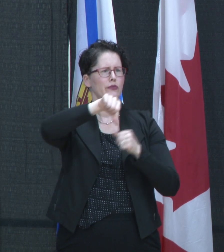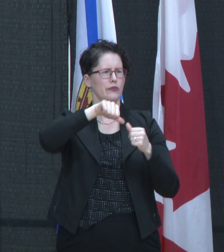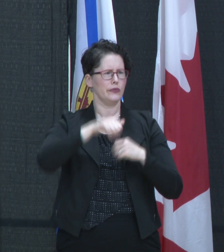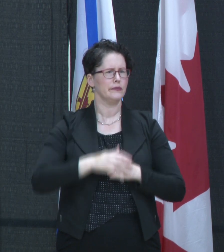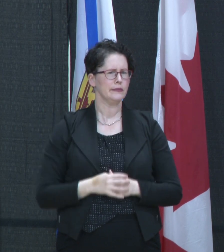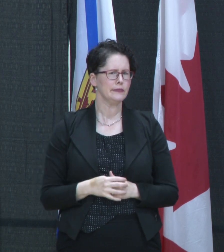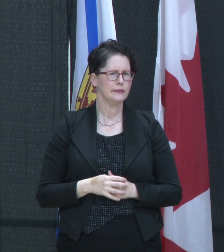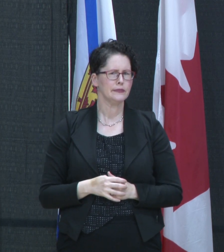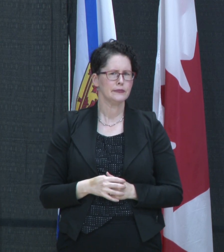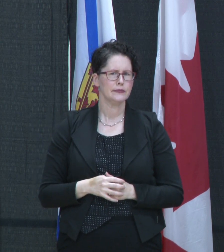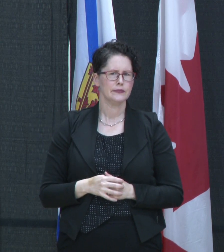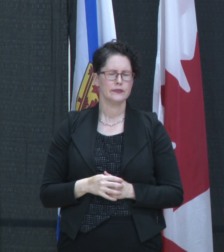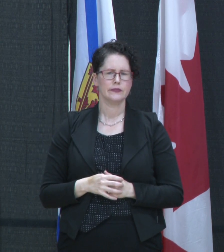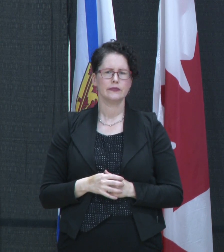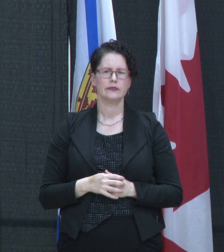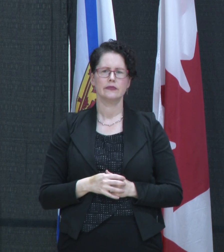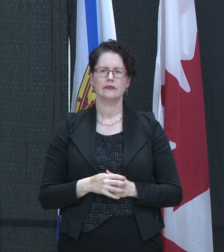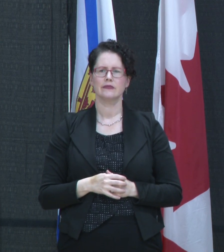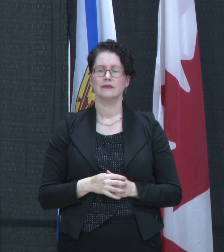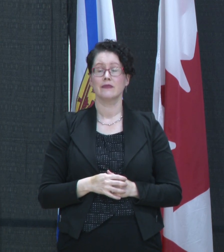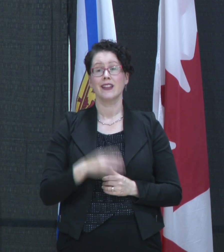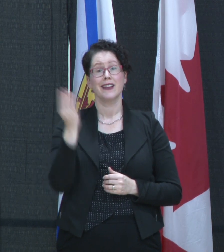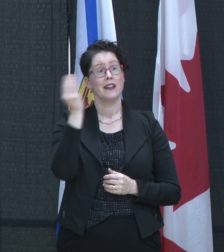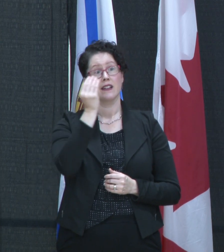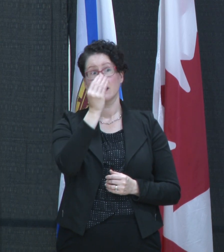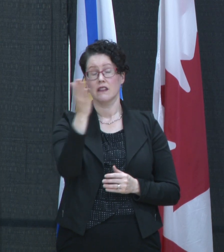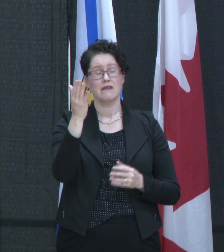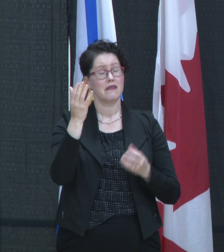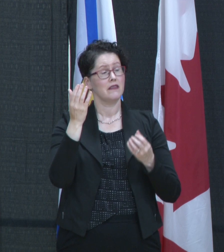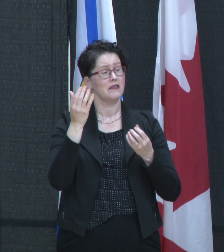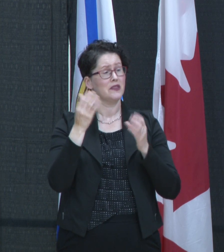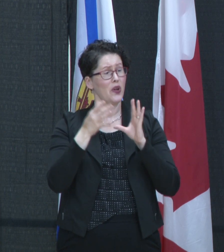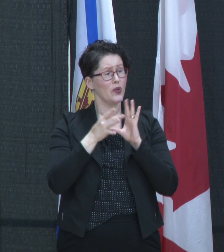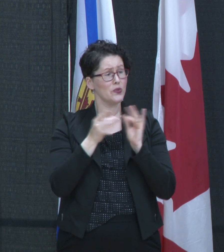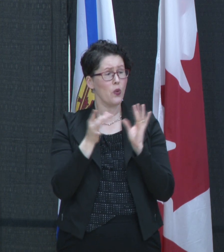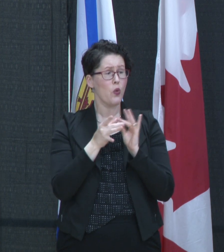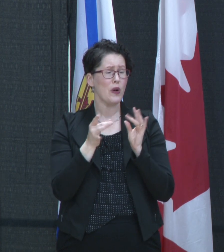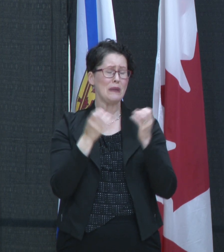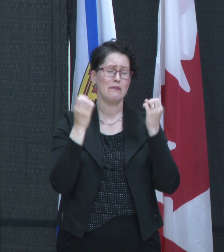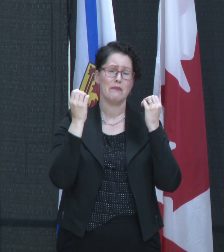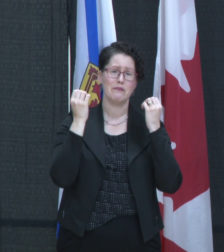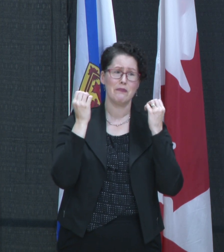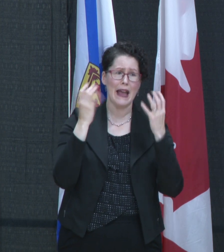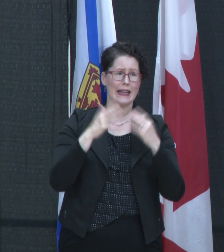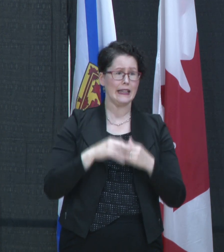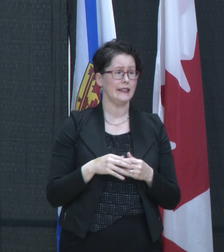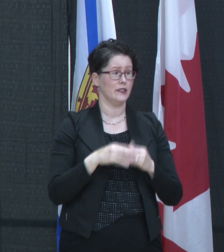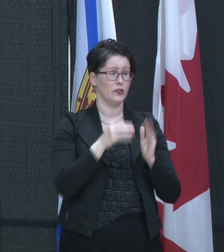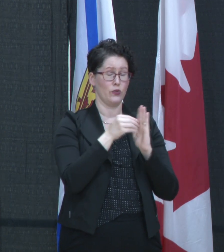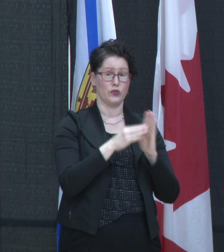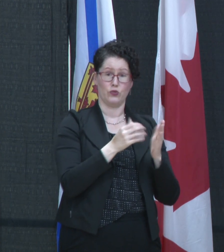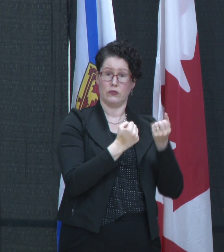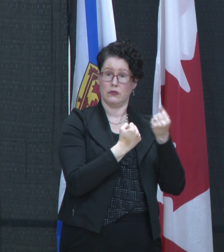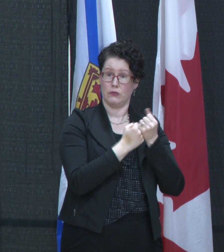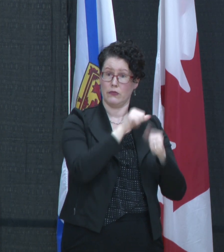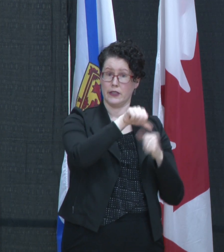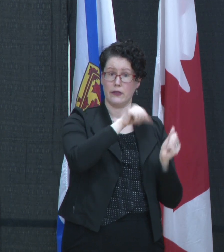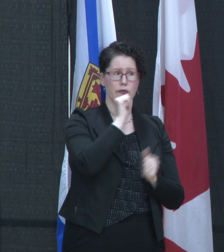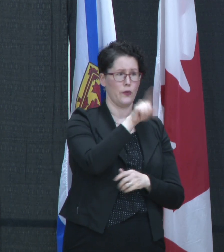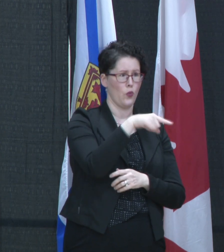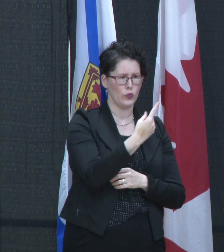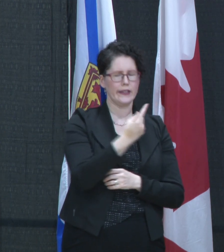programs. And I got to tell you, I hear hundreds and hundreds of stories of our amazing faculty and staff